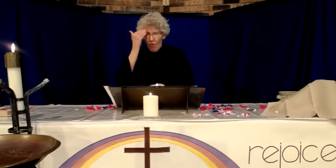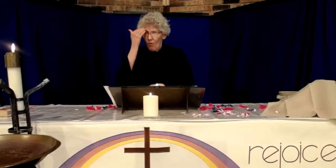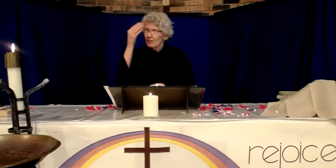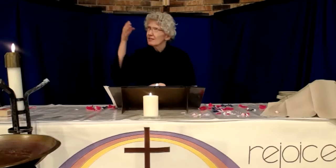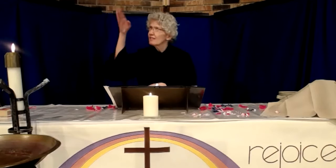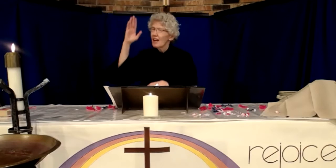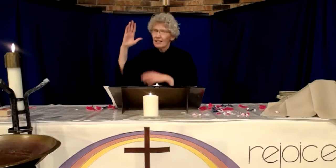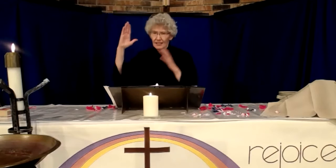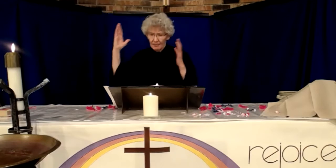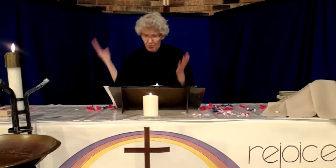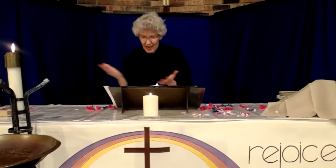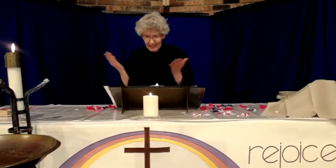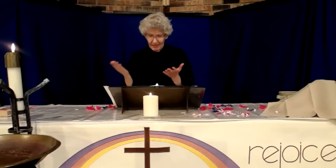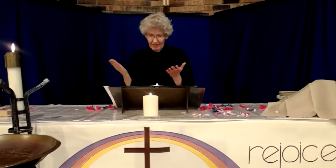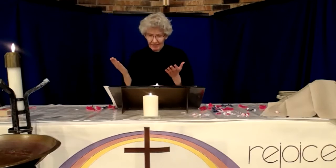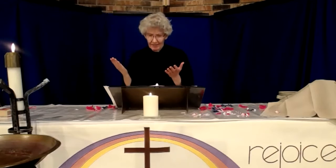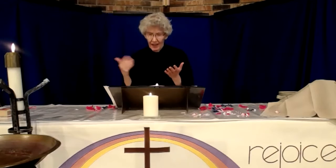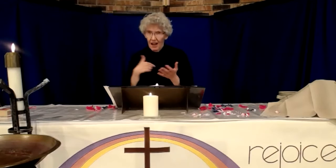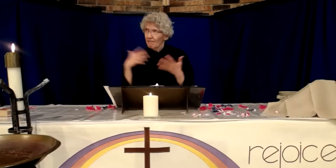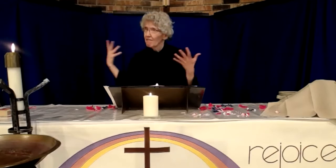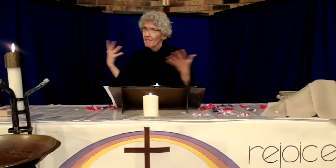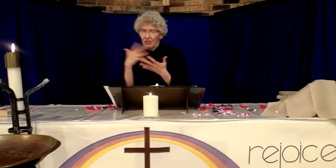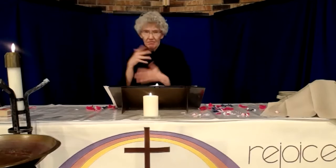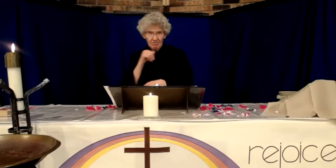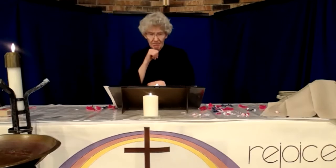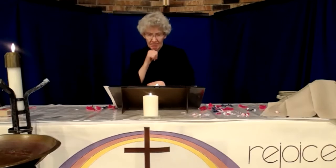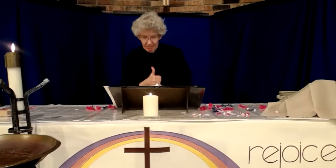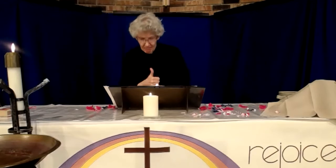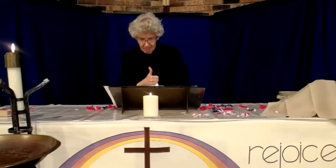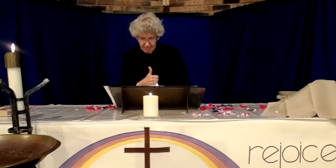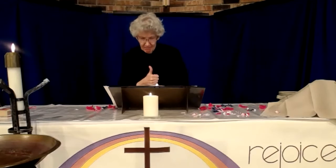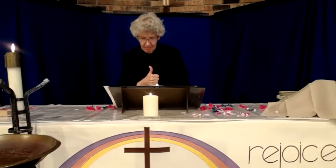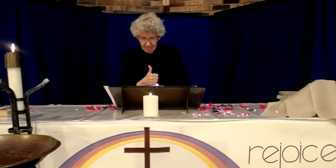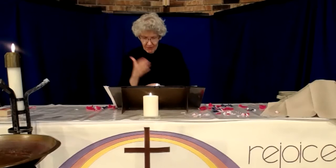I always see the Lord near me.